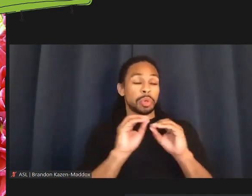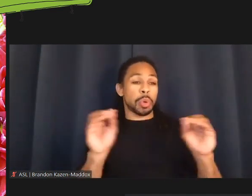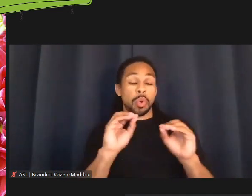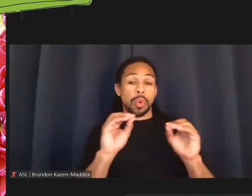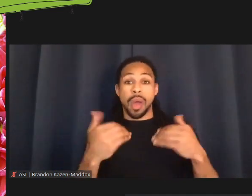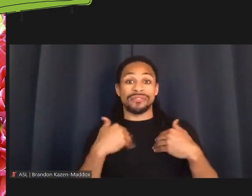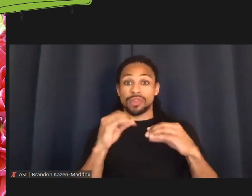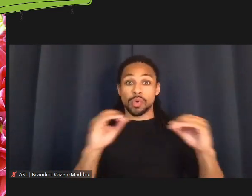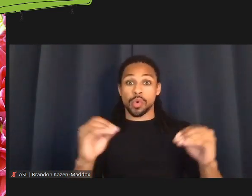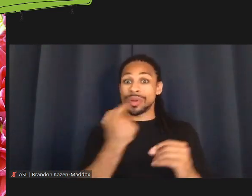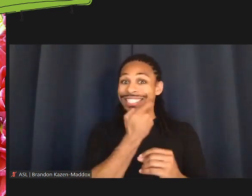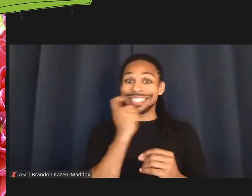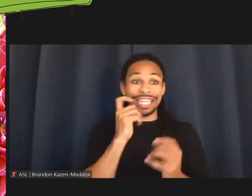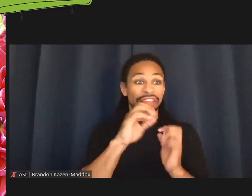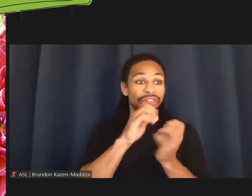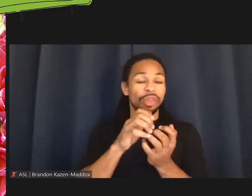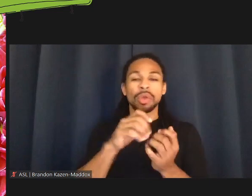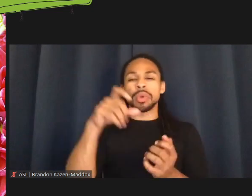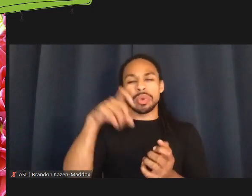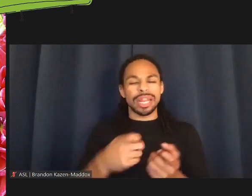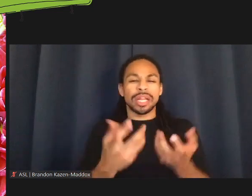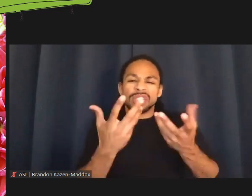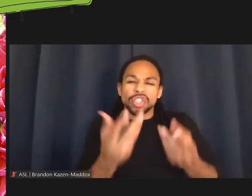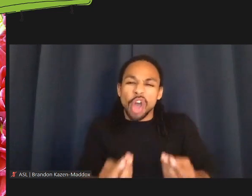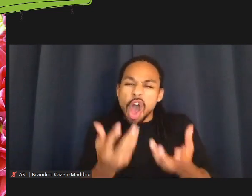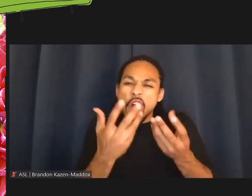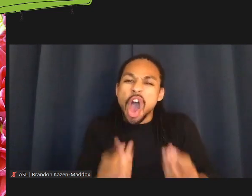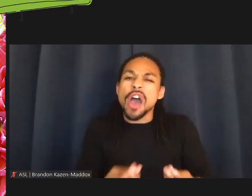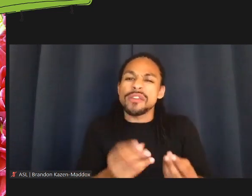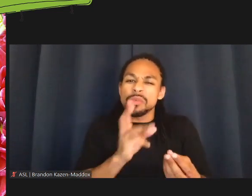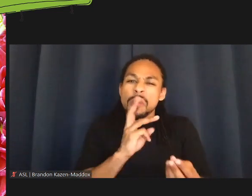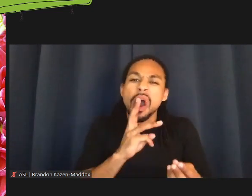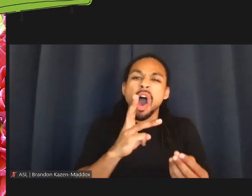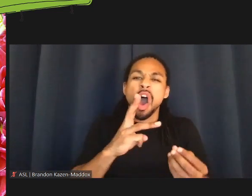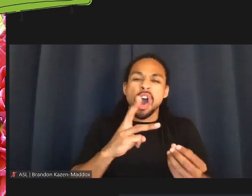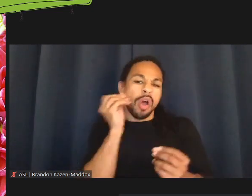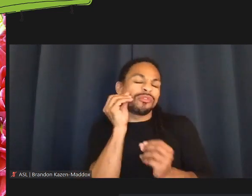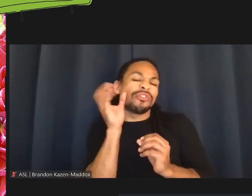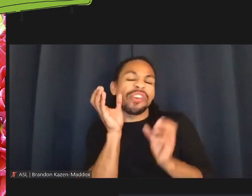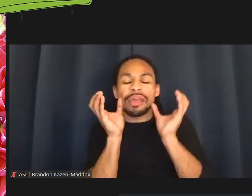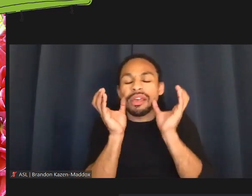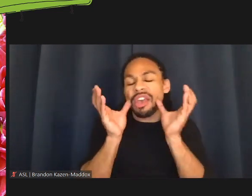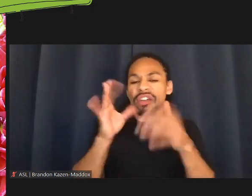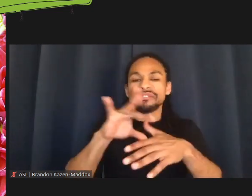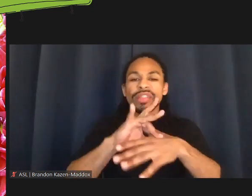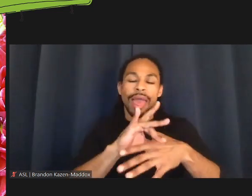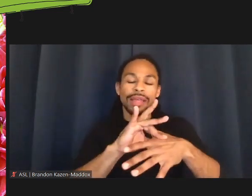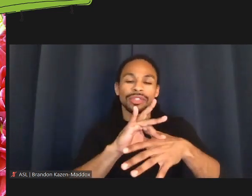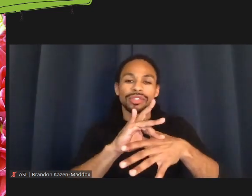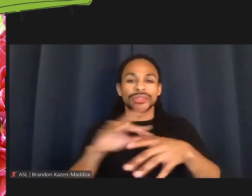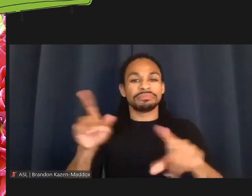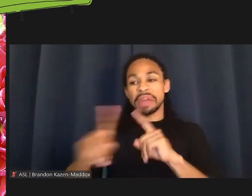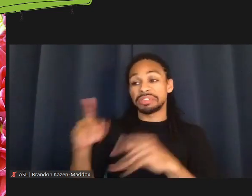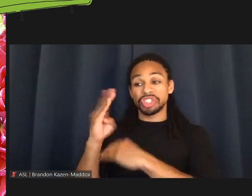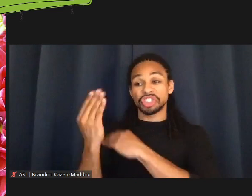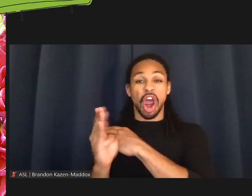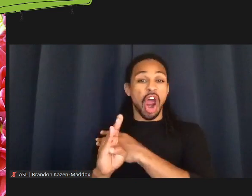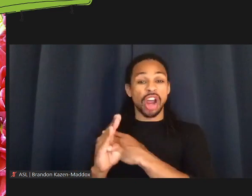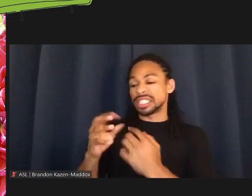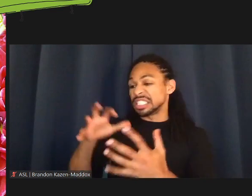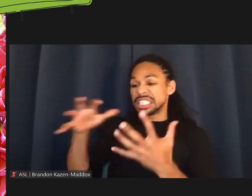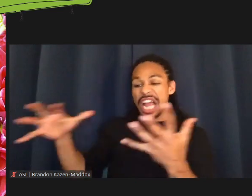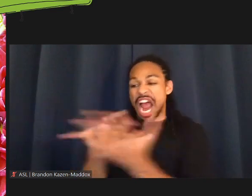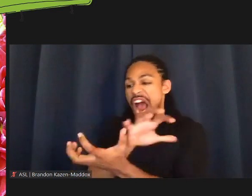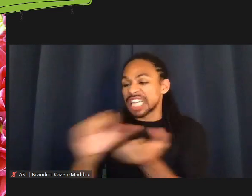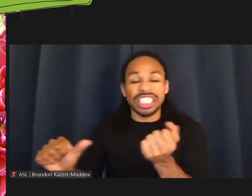more give to the talon and beak. Supper bruised open by the afternoon sun until water